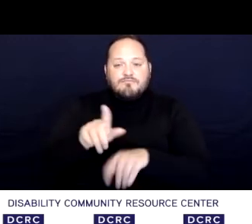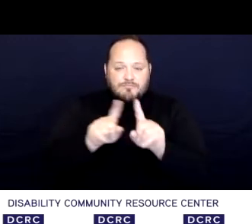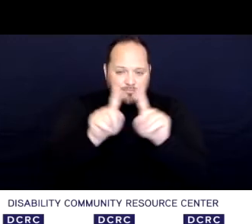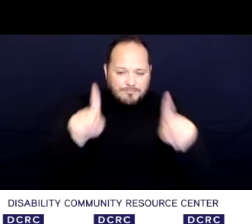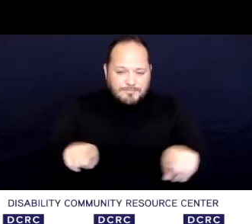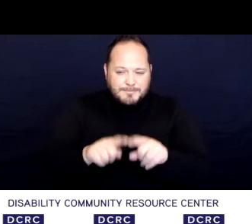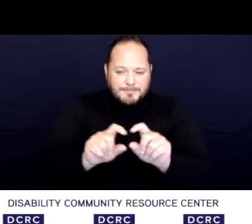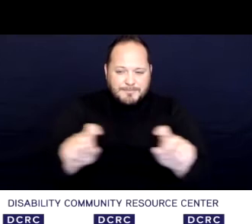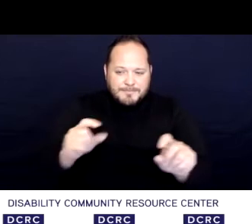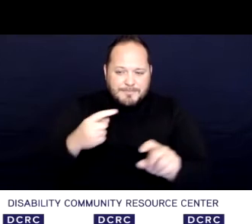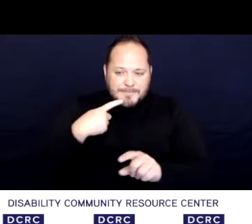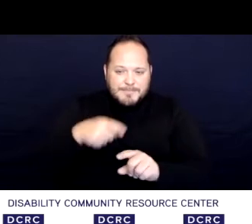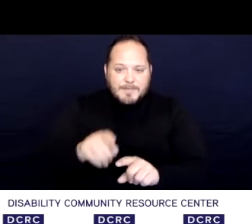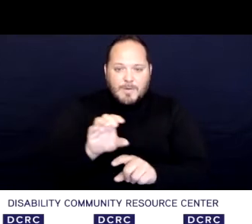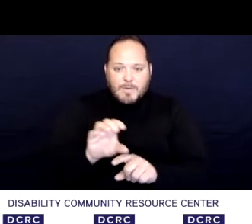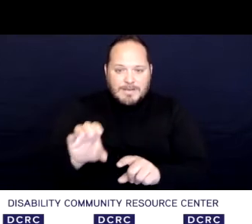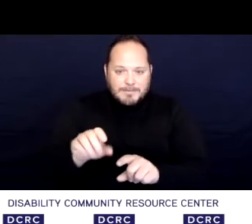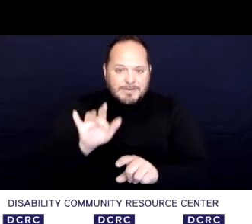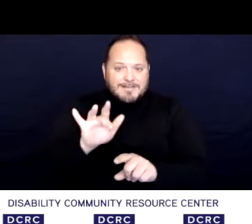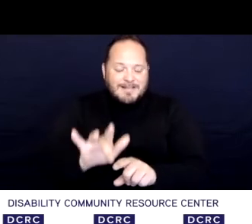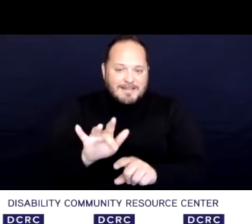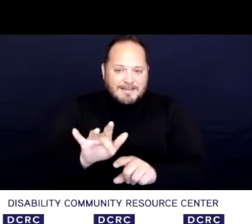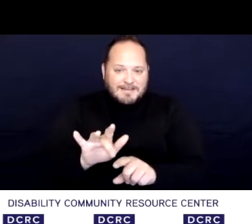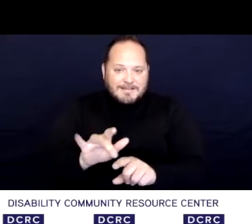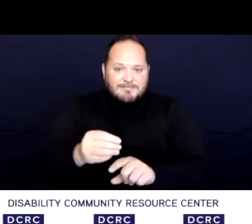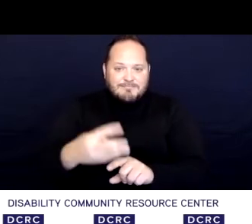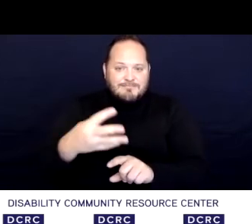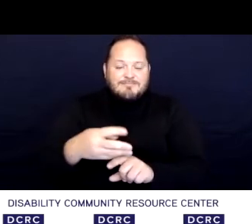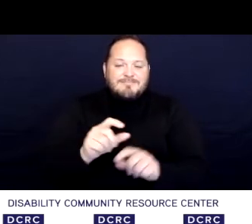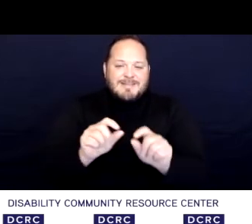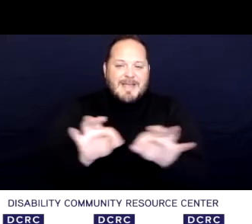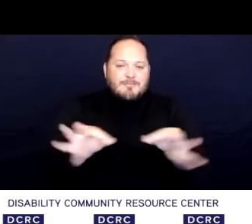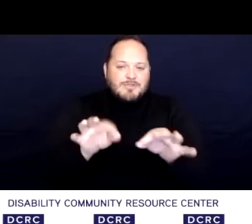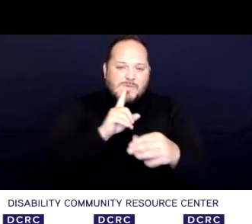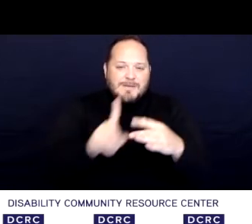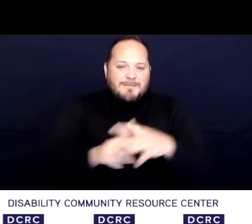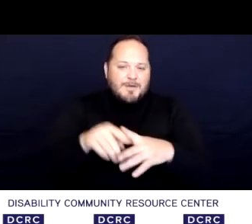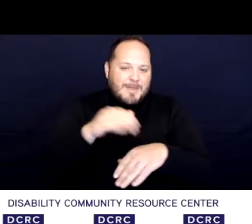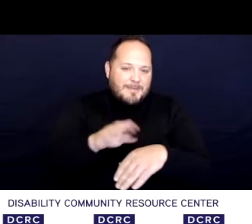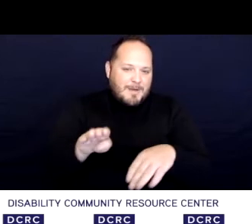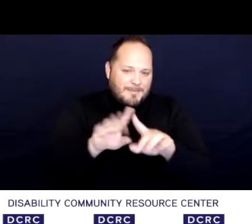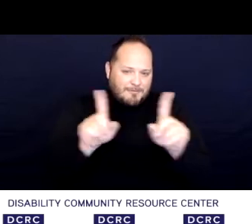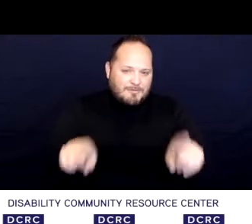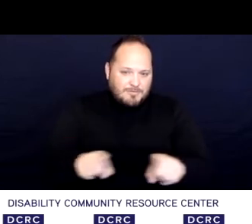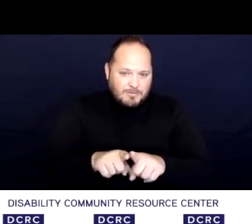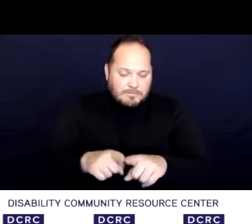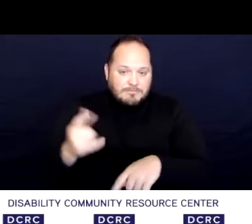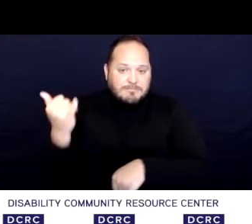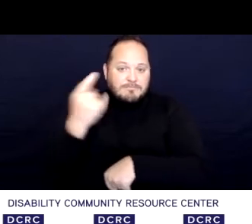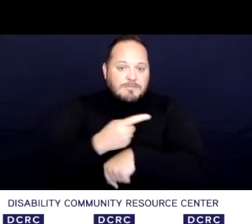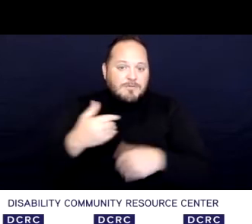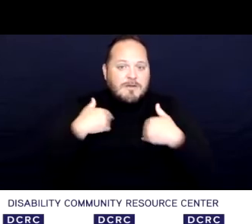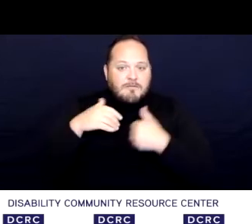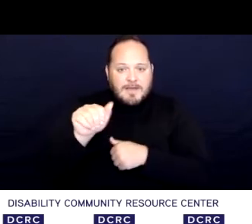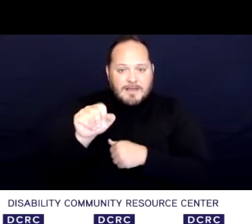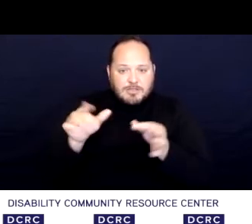captioning icon. If you click on that, captions will appear at the bottom of your screen. And today we have ASL